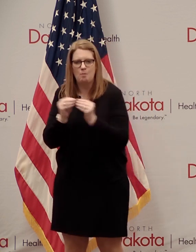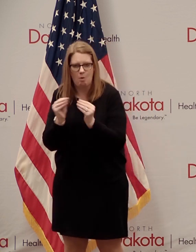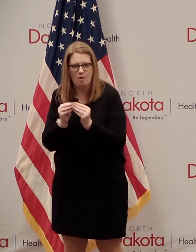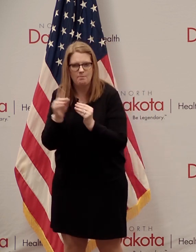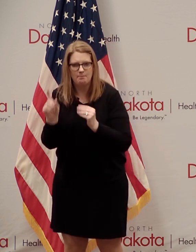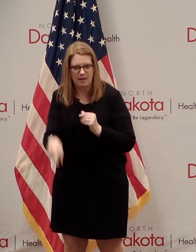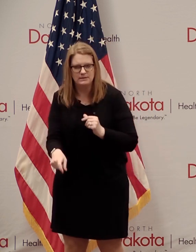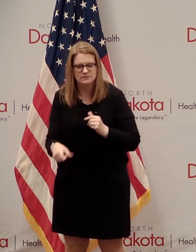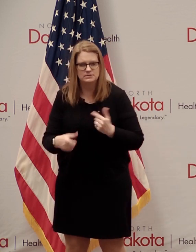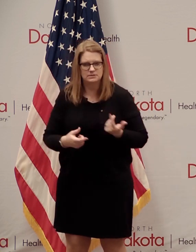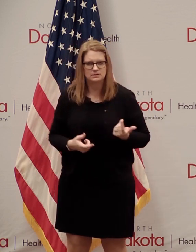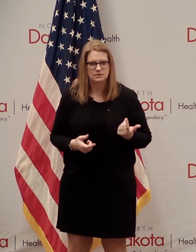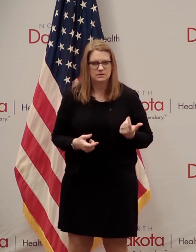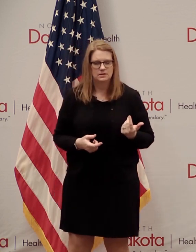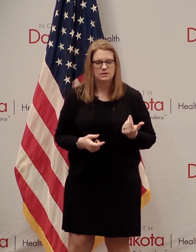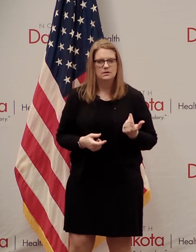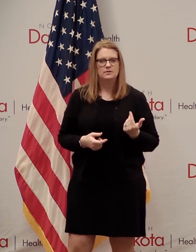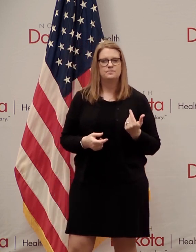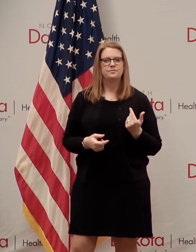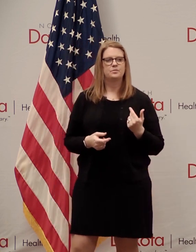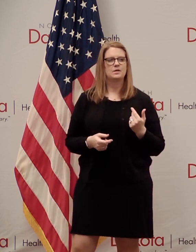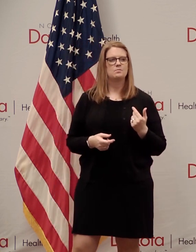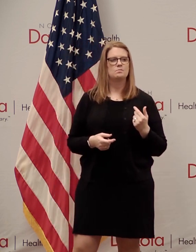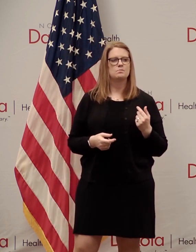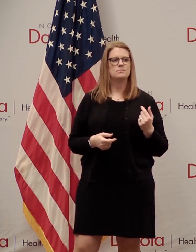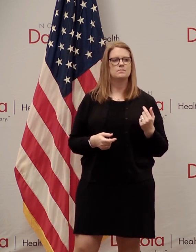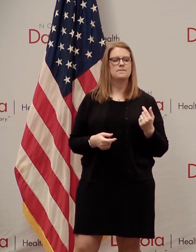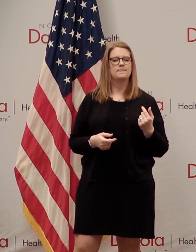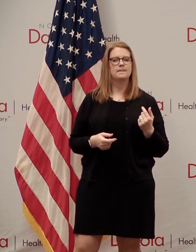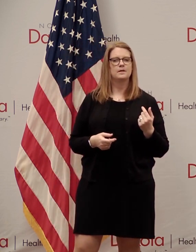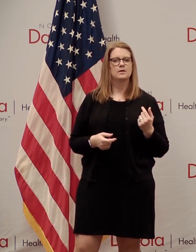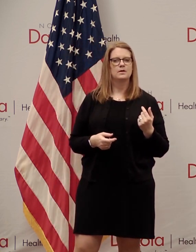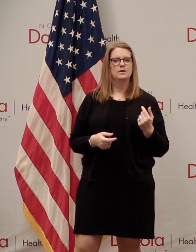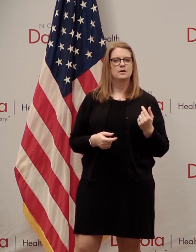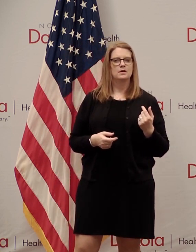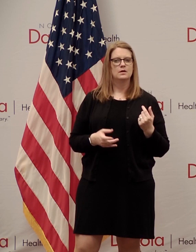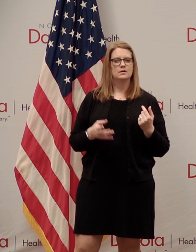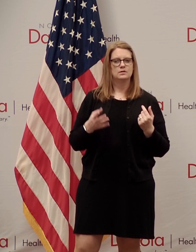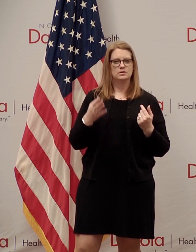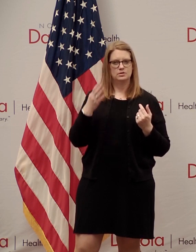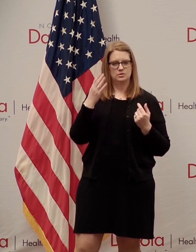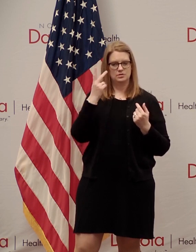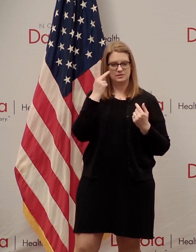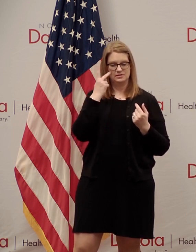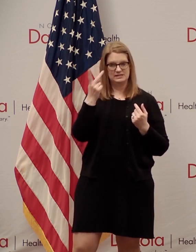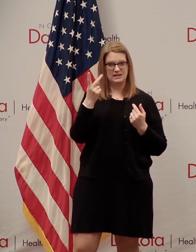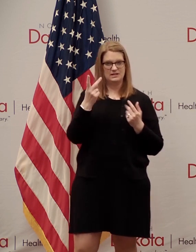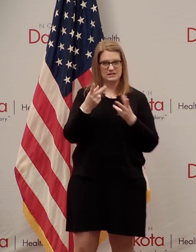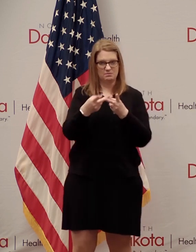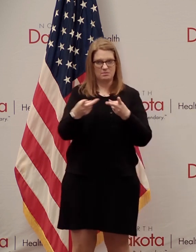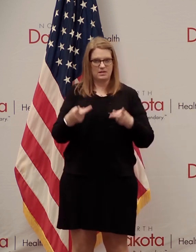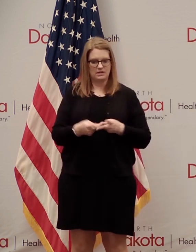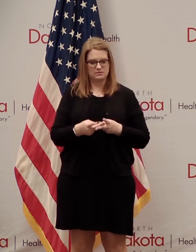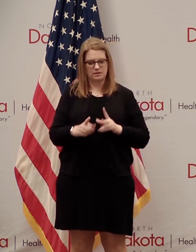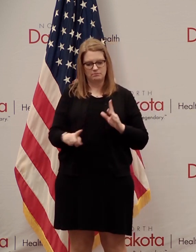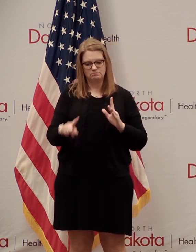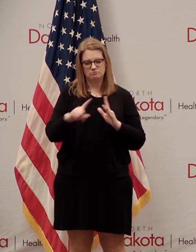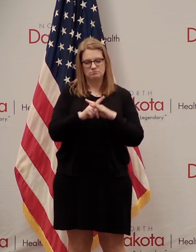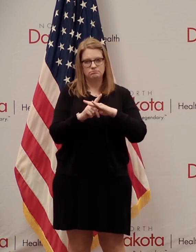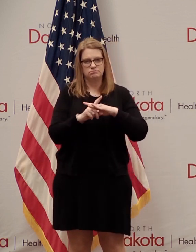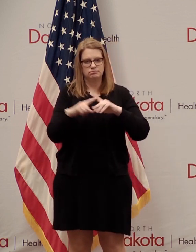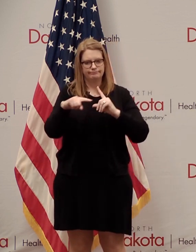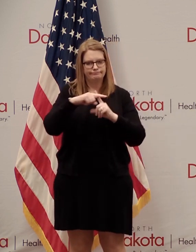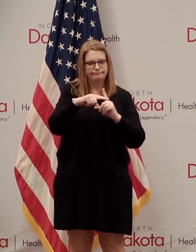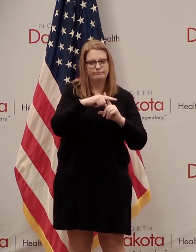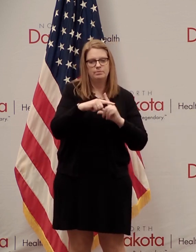And with that, I also want to add, I think when we look at these providers who have outbreaks, you have